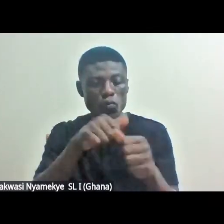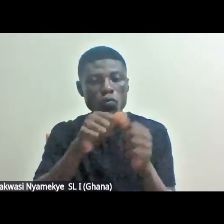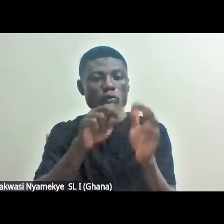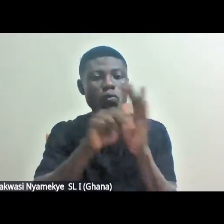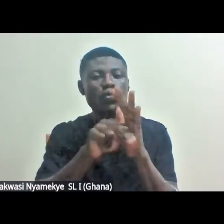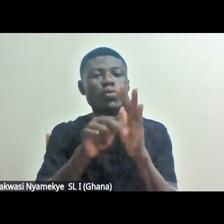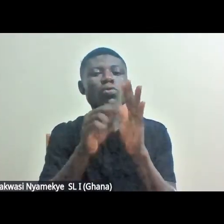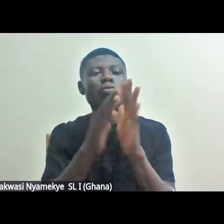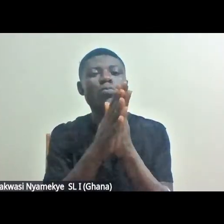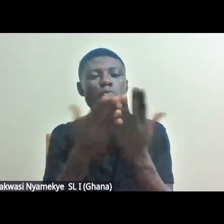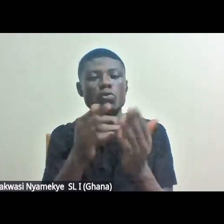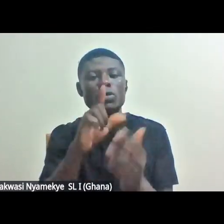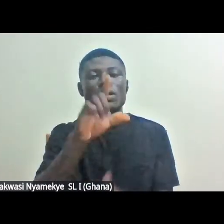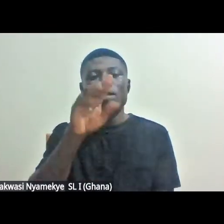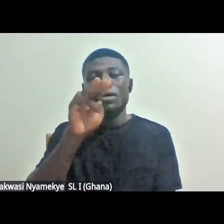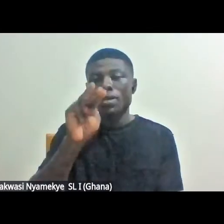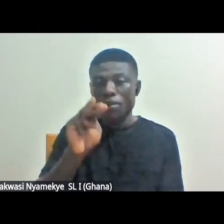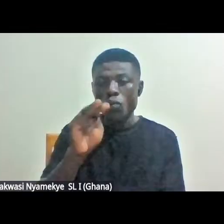LM.